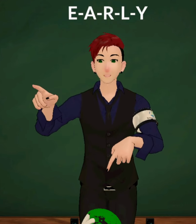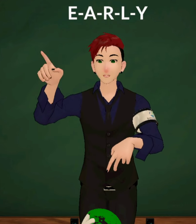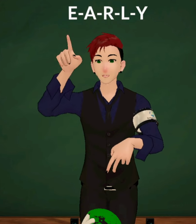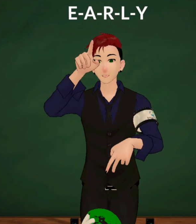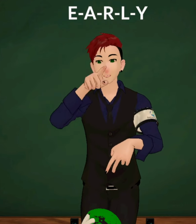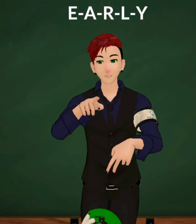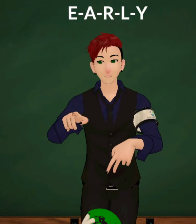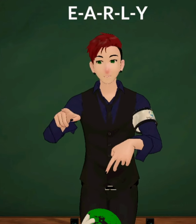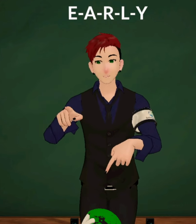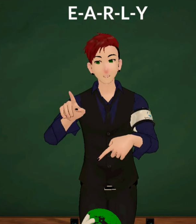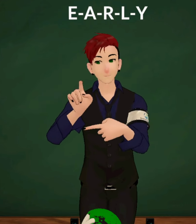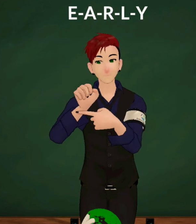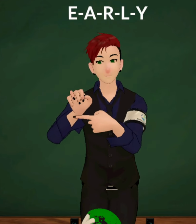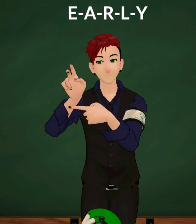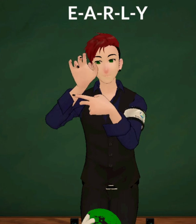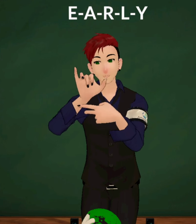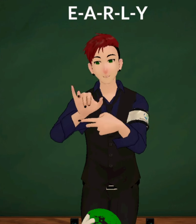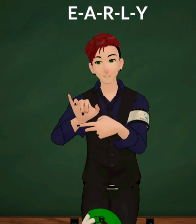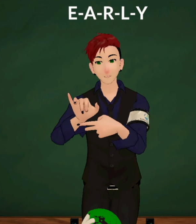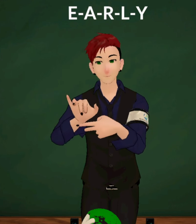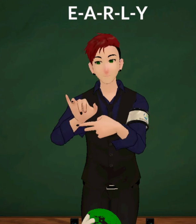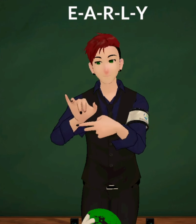it kind of like going in a circle. Early.